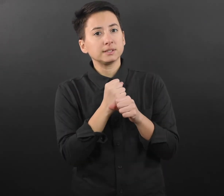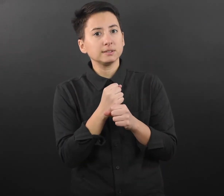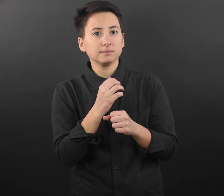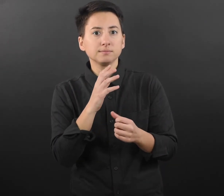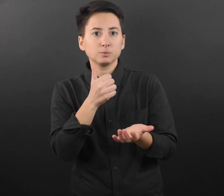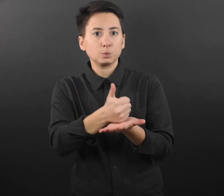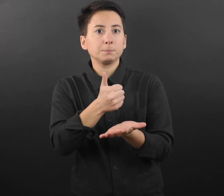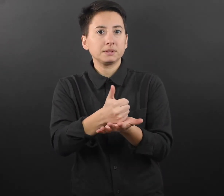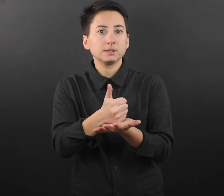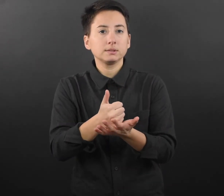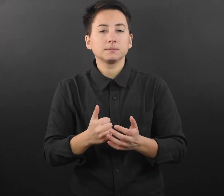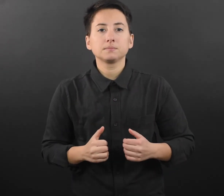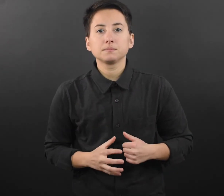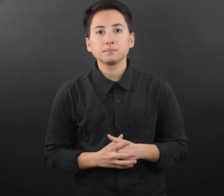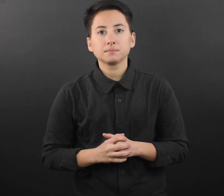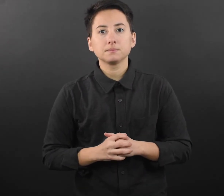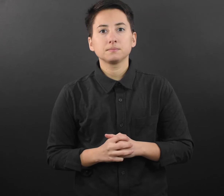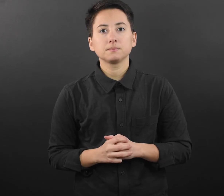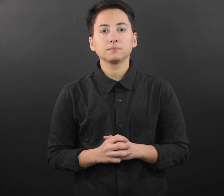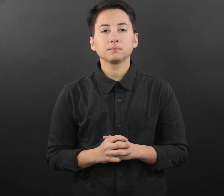their needed care.